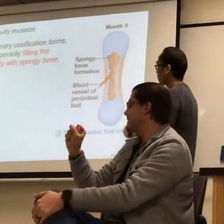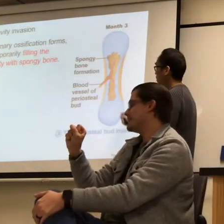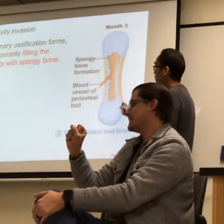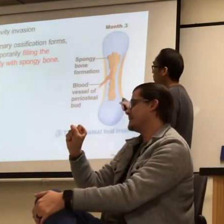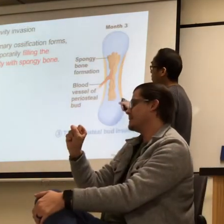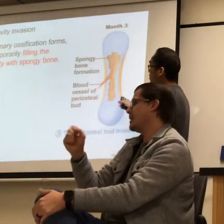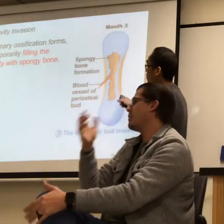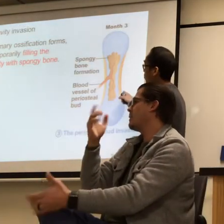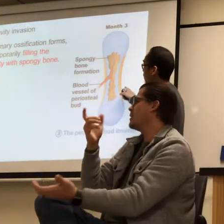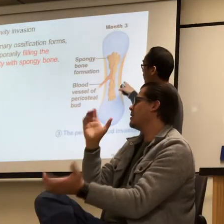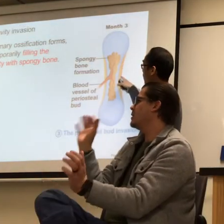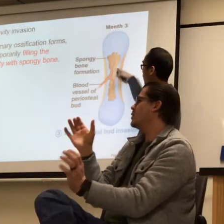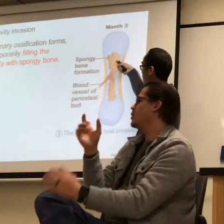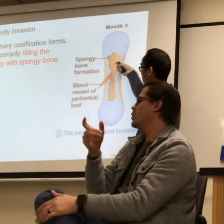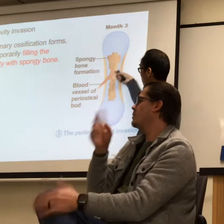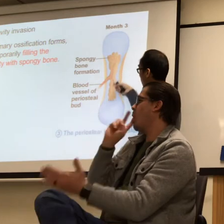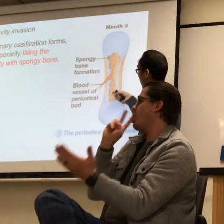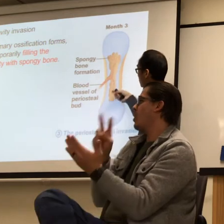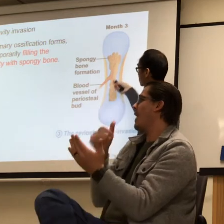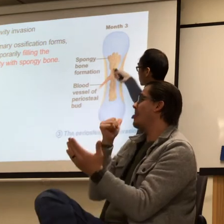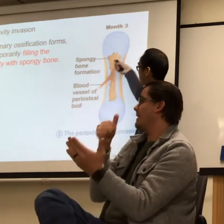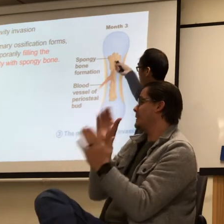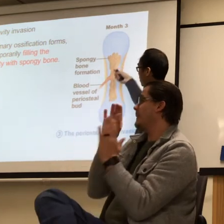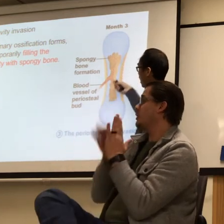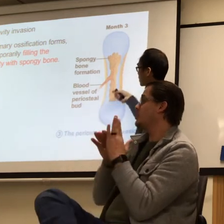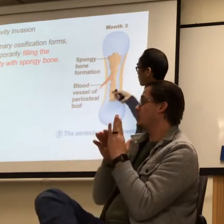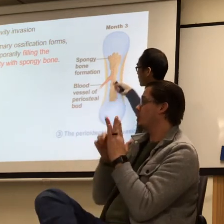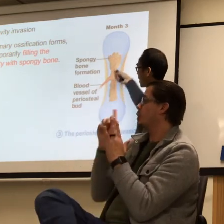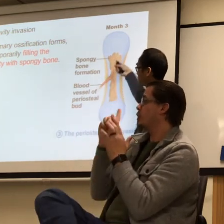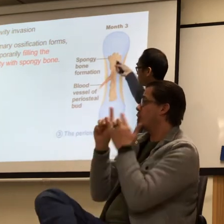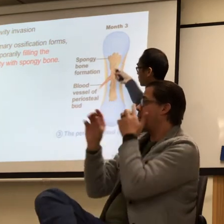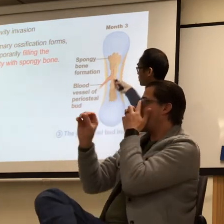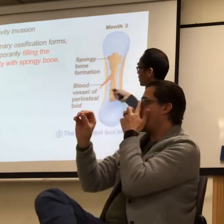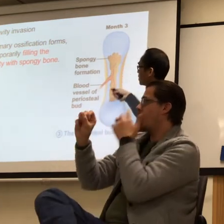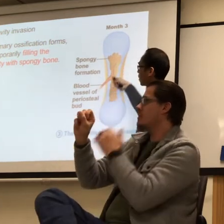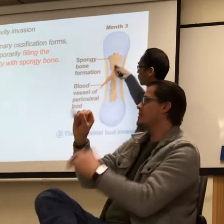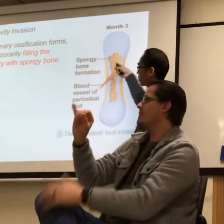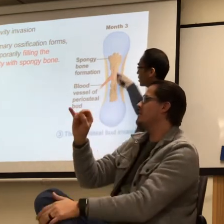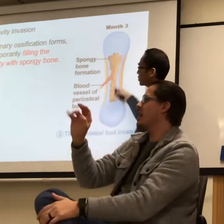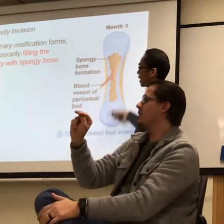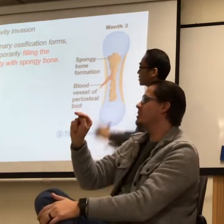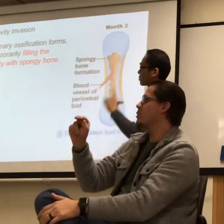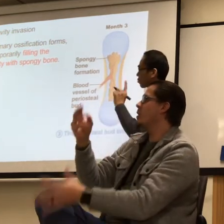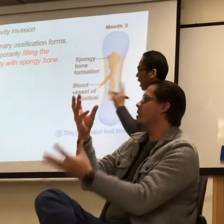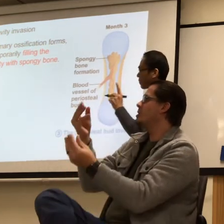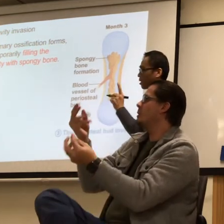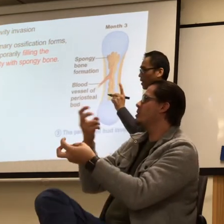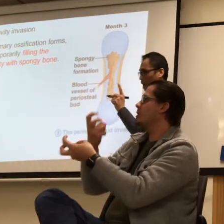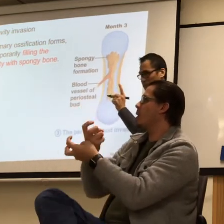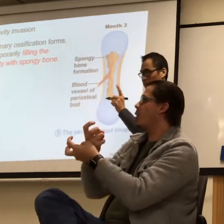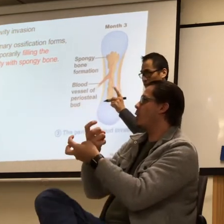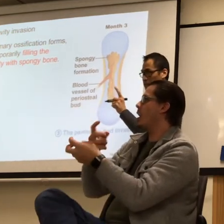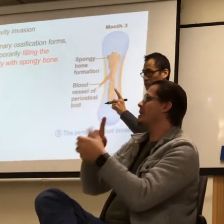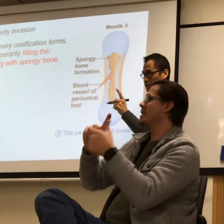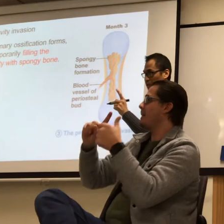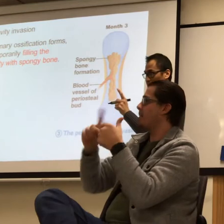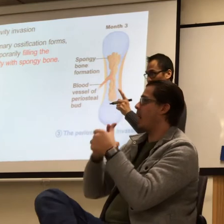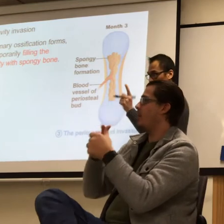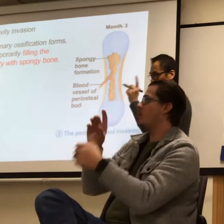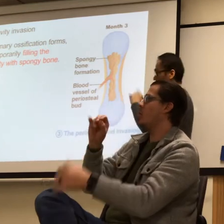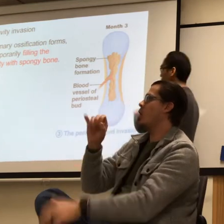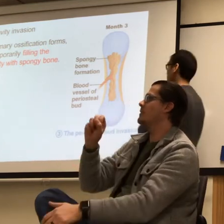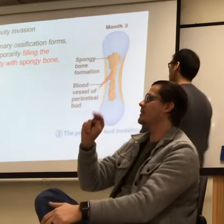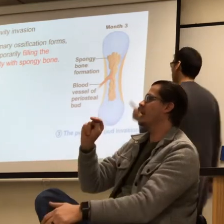what you might want to do is to refer to this ossification with spongy bone formation as the primary ossification